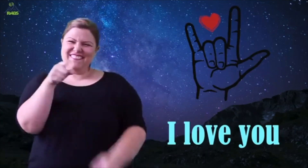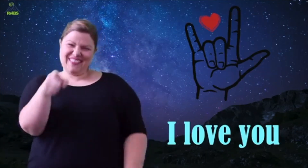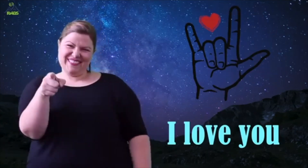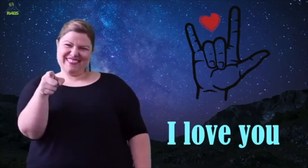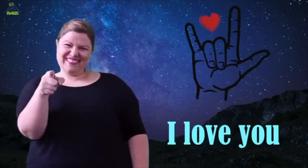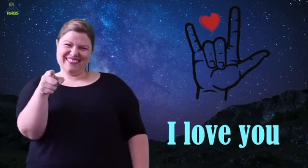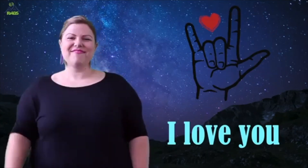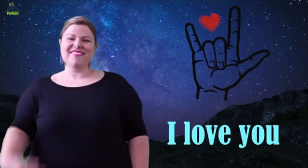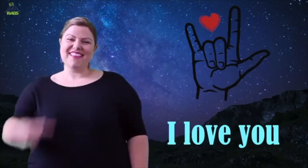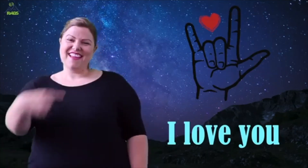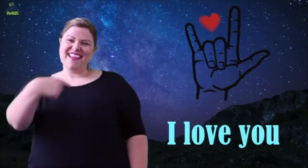I love you.